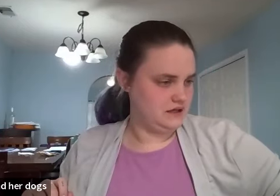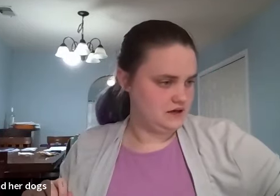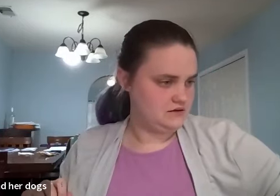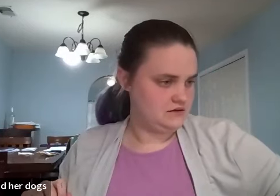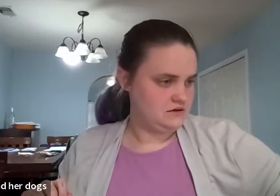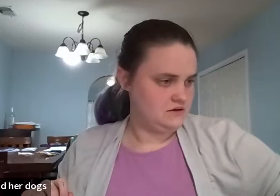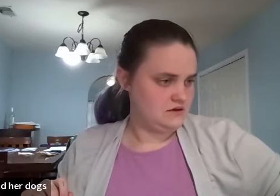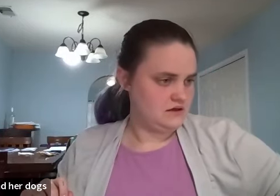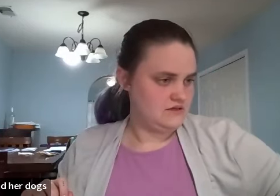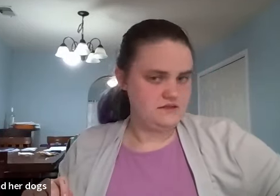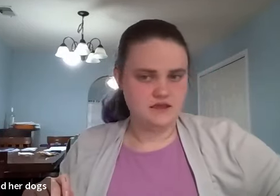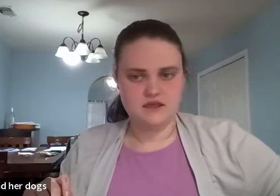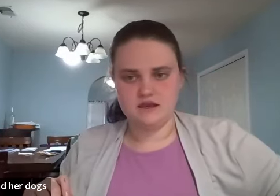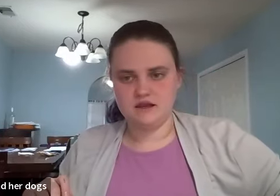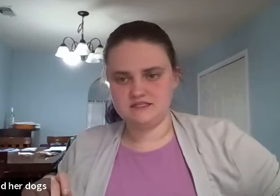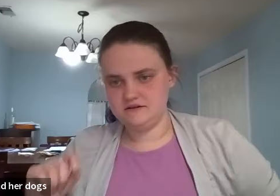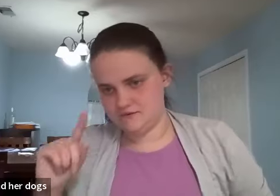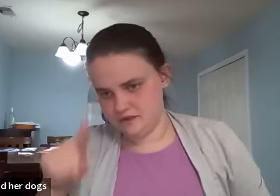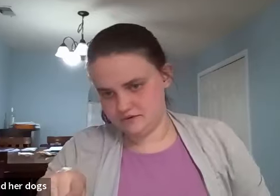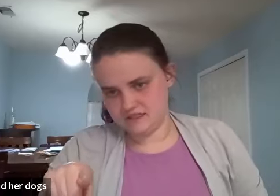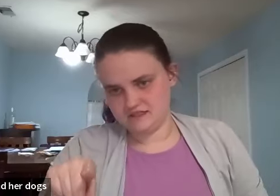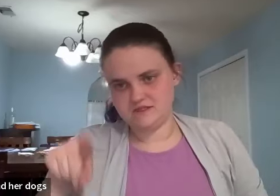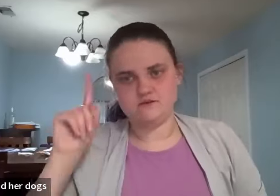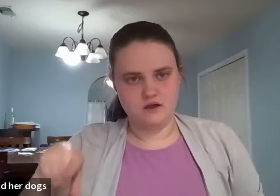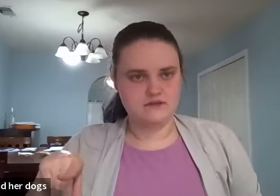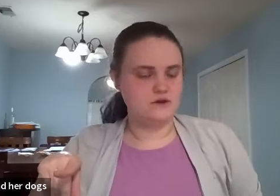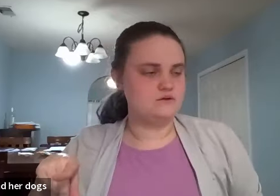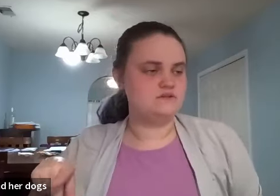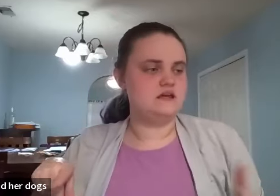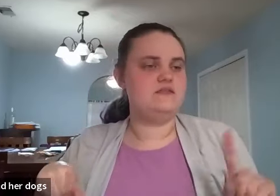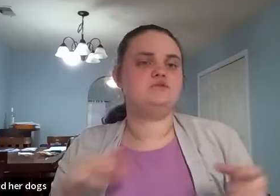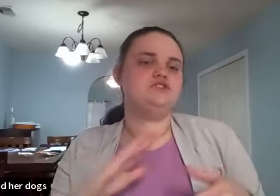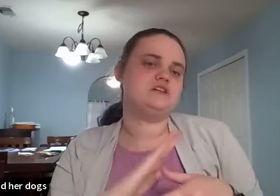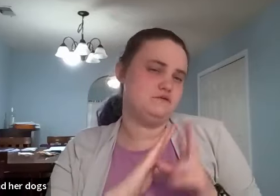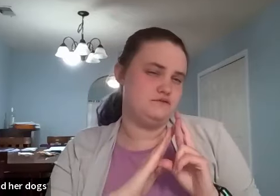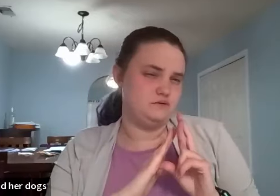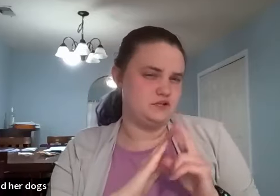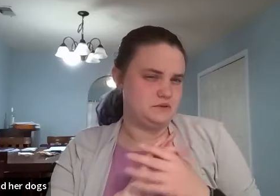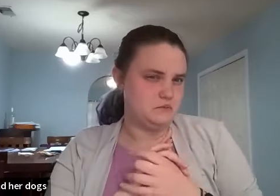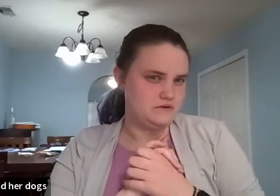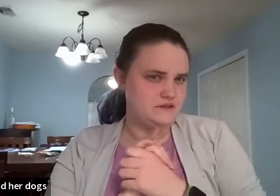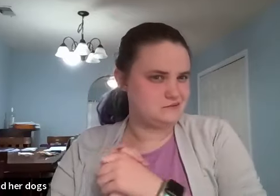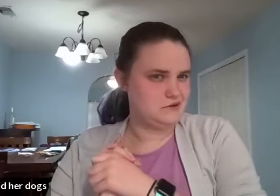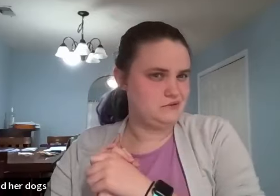again. And then I see a few people said some stuff, so I'll add those. And then we'll just kind of review a little bit more, if that's okay with